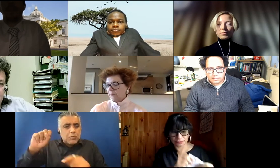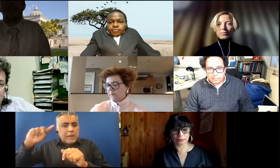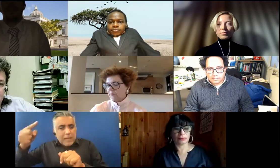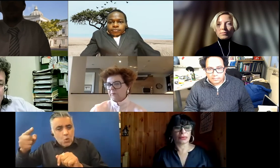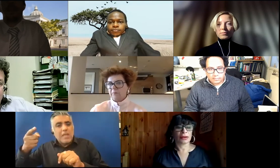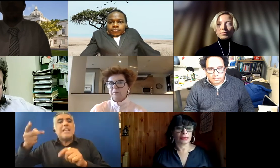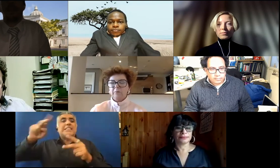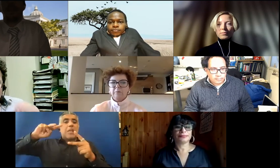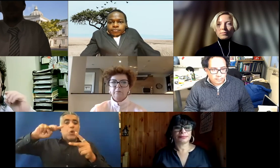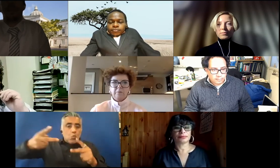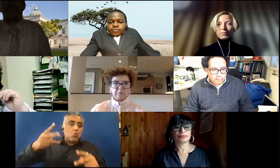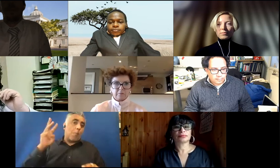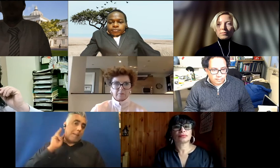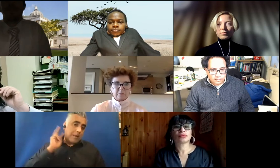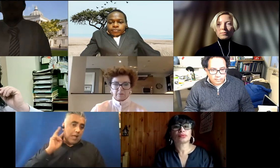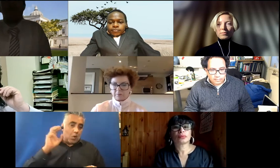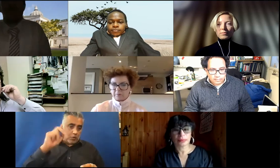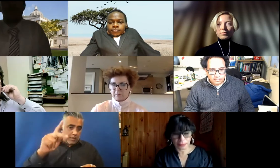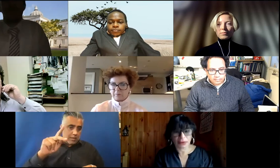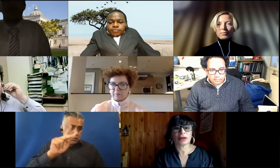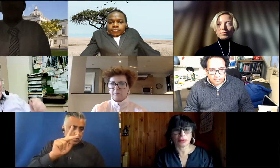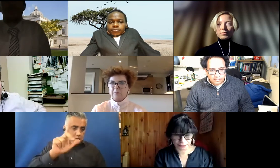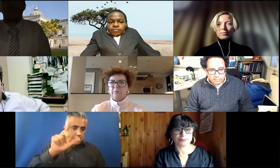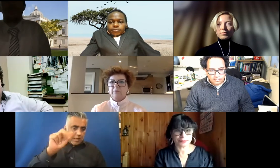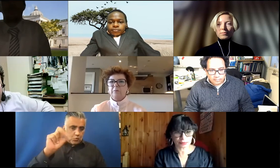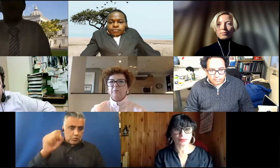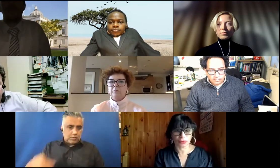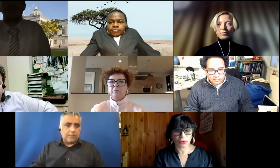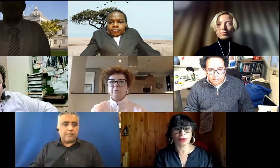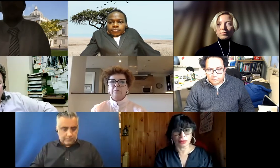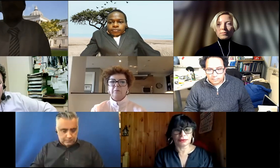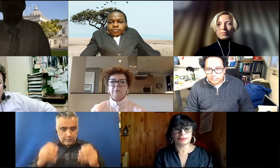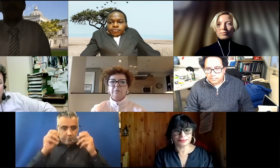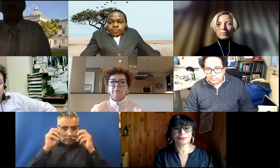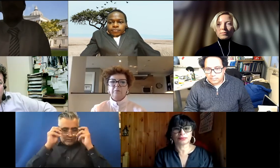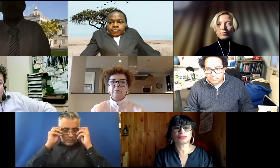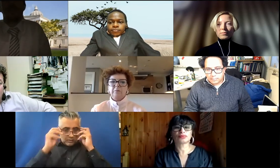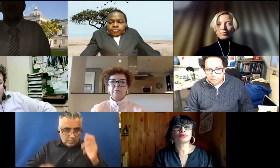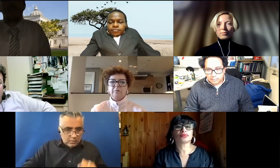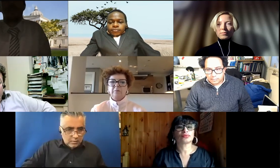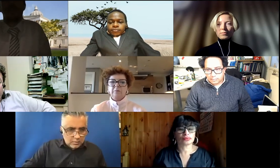Susan. Thank you very much for having you, for having me with you.